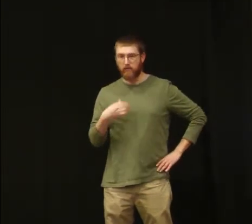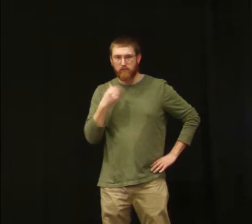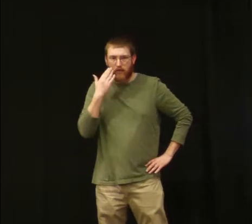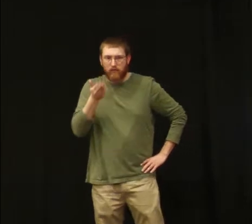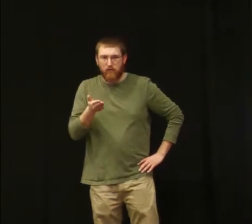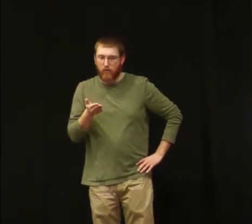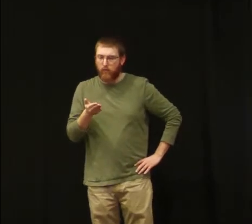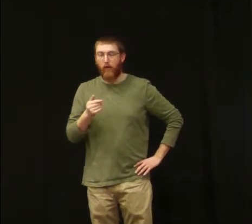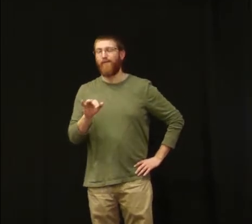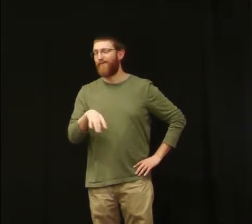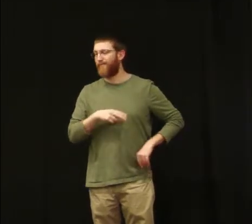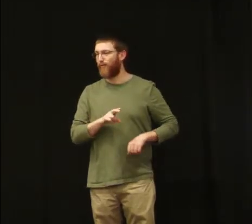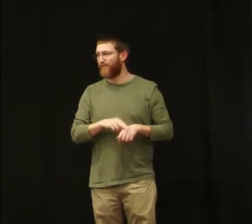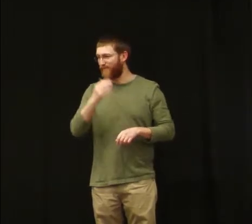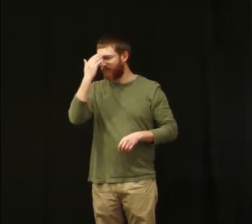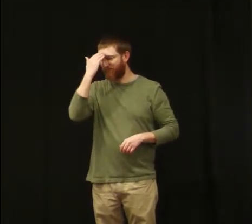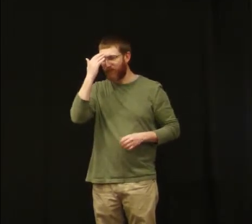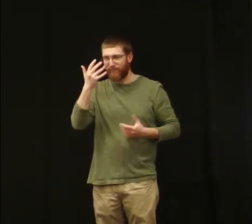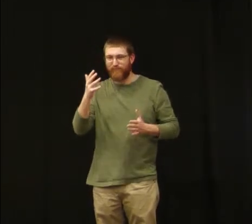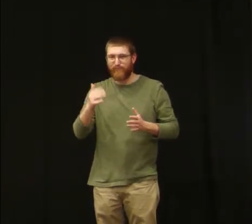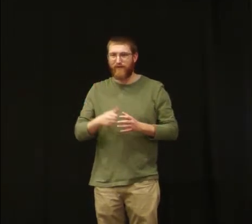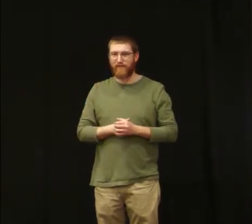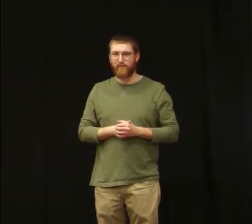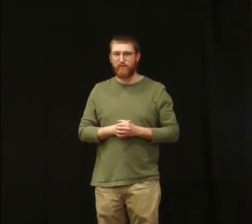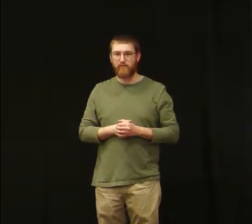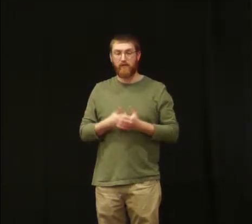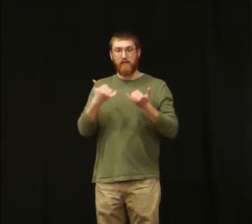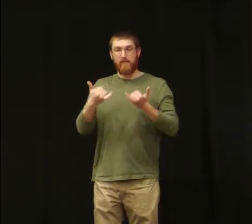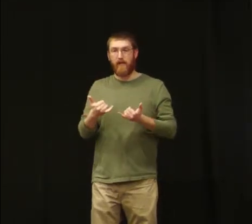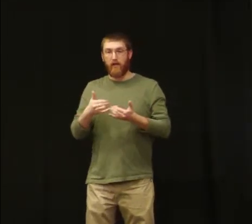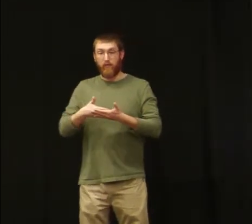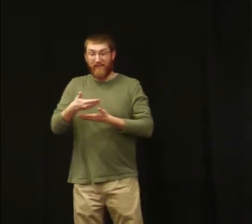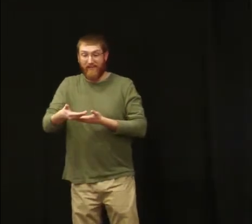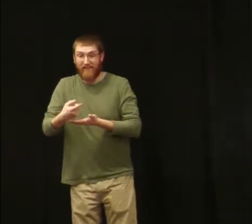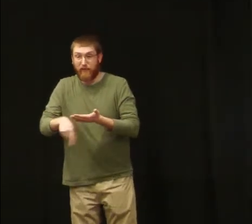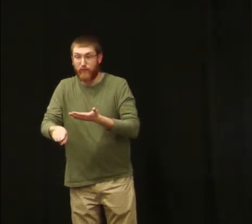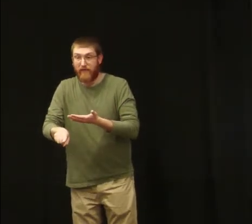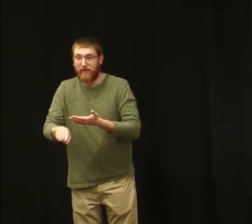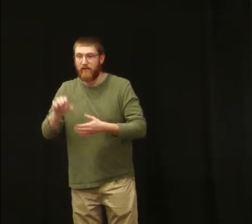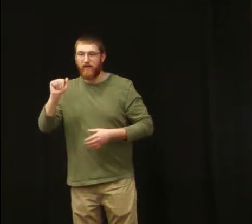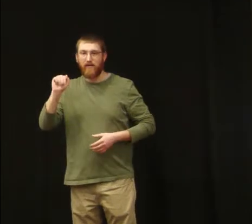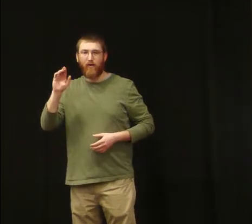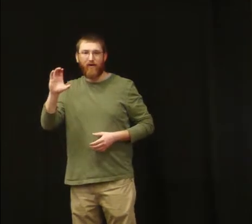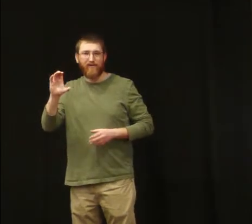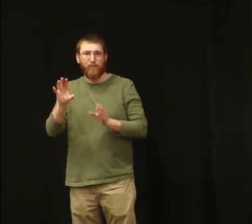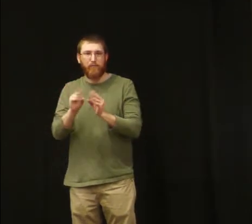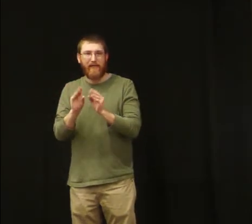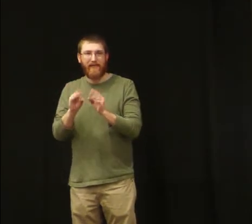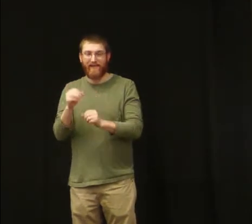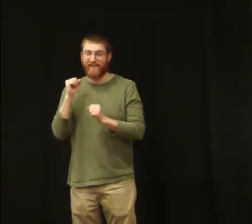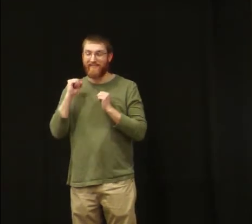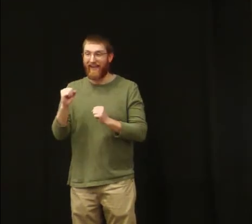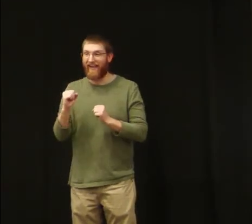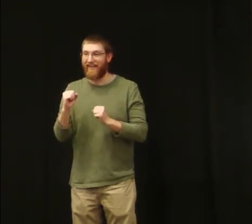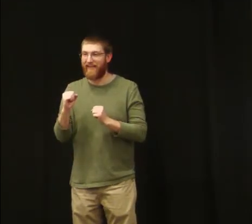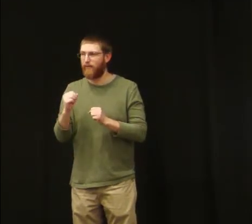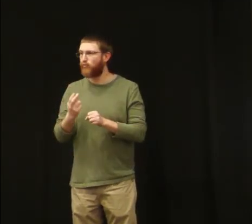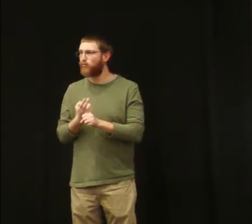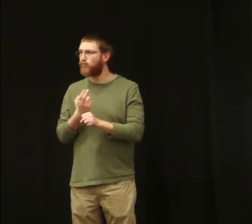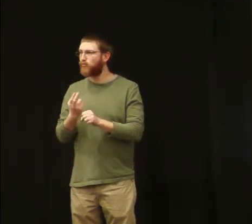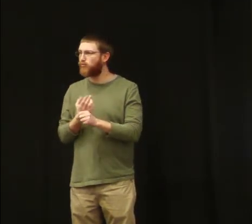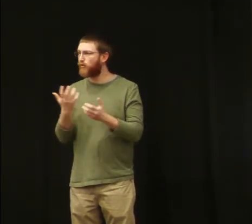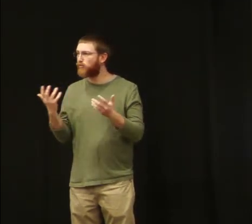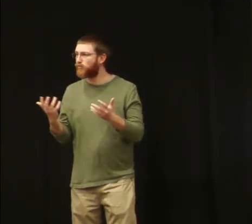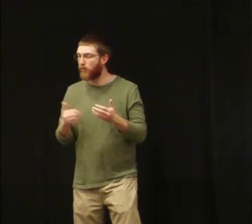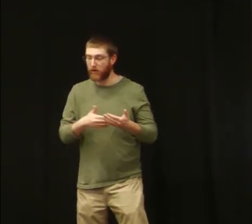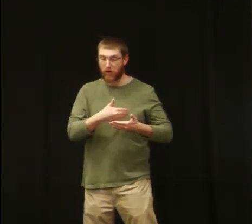about them, of course. And then you have an ARC meeting the next week. Yay! Yes. What are you going to use? Are you going